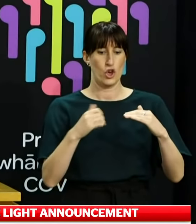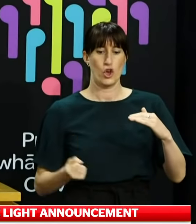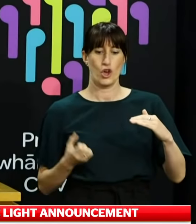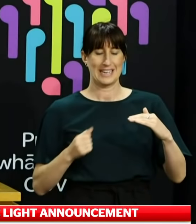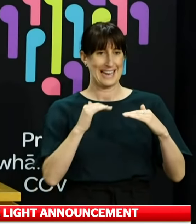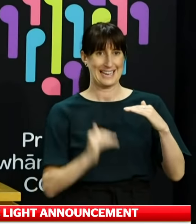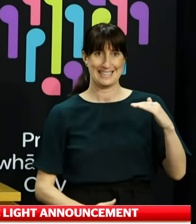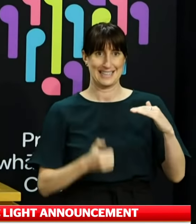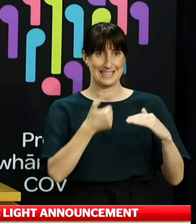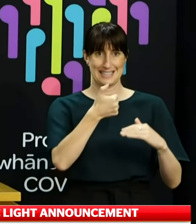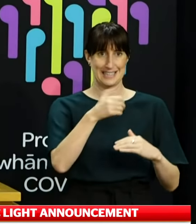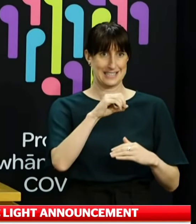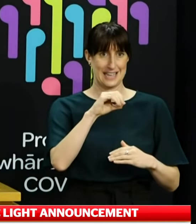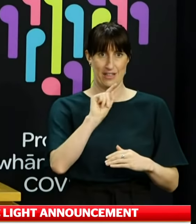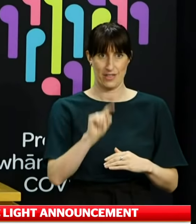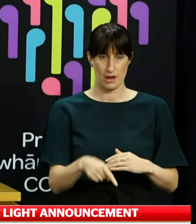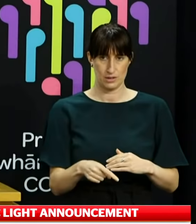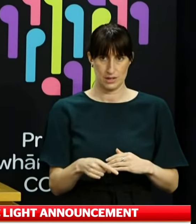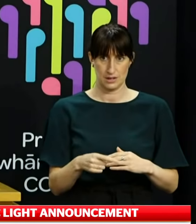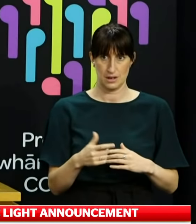over the last 11 months whether that's worked at all?